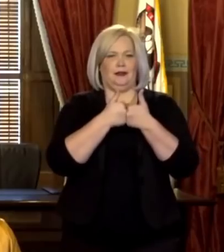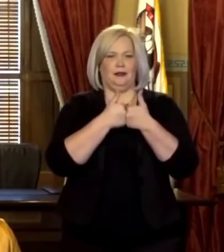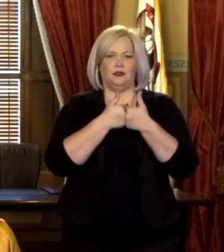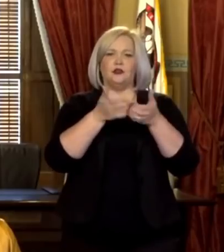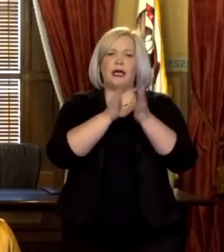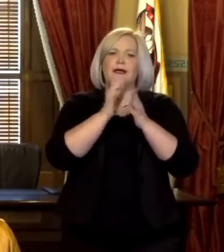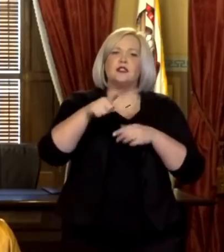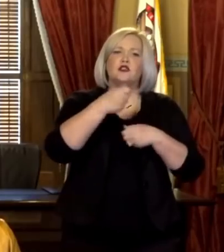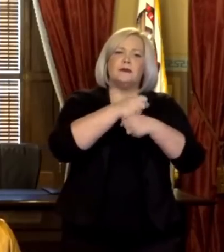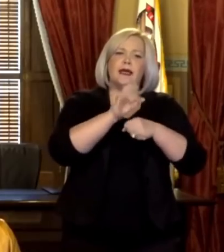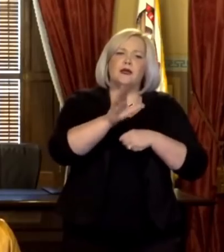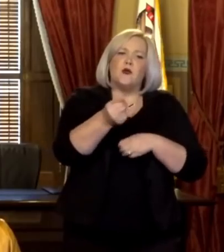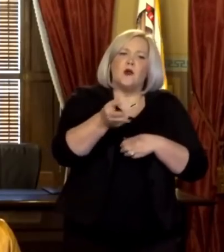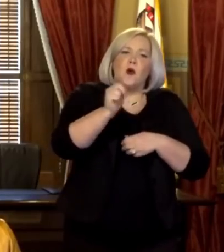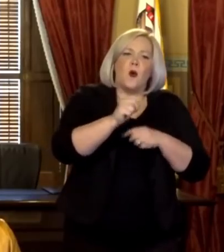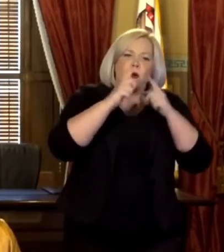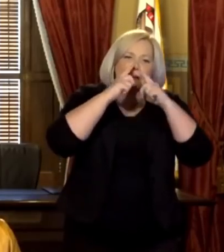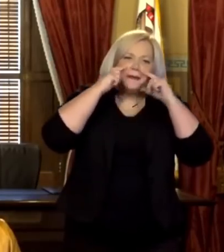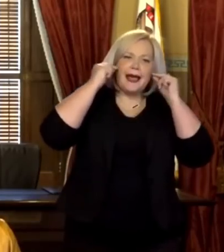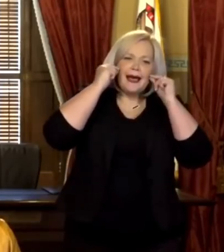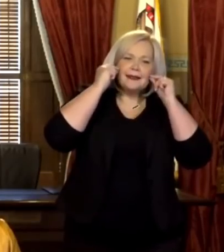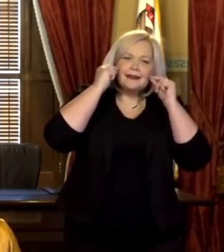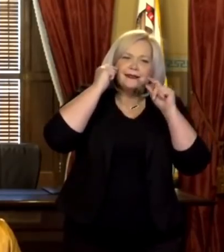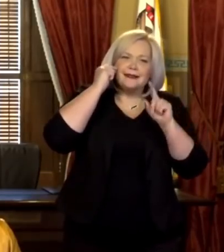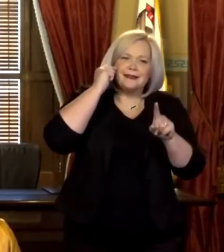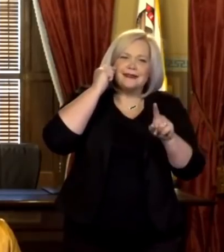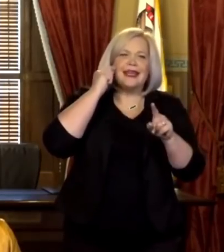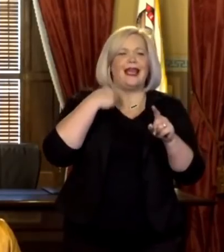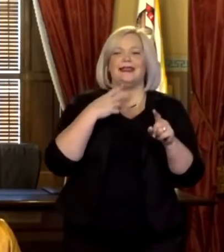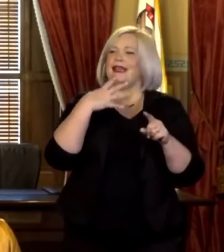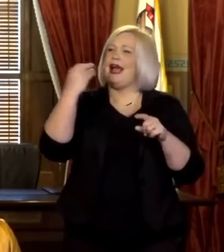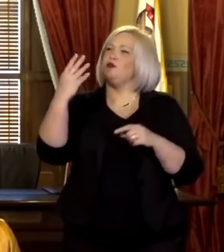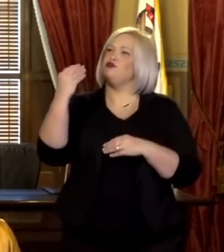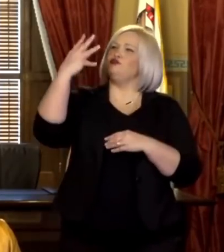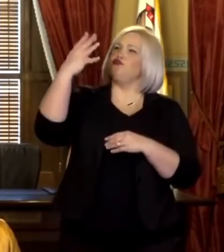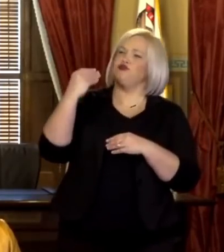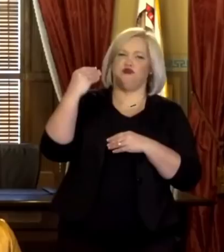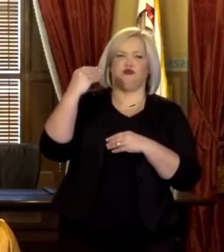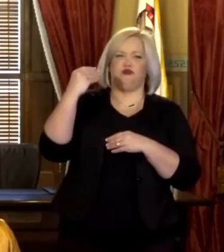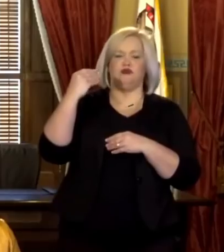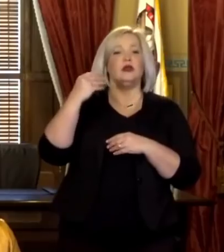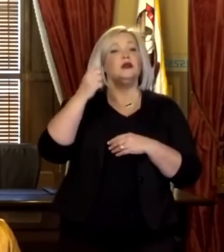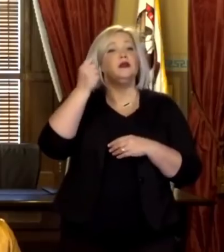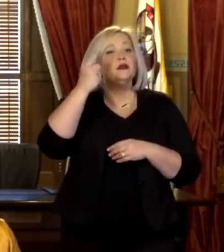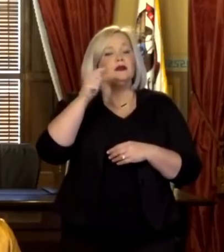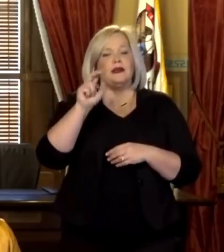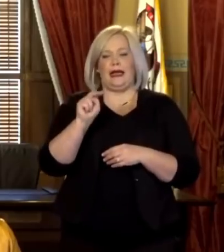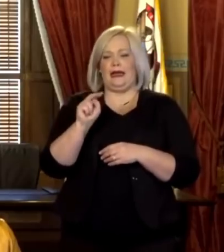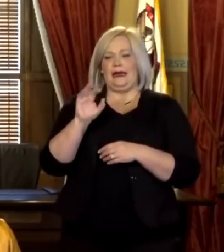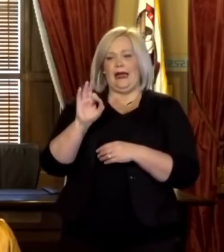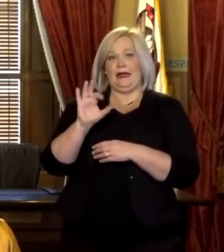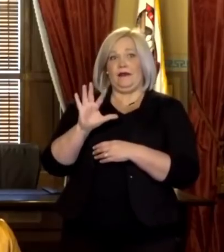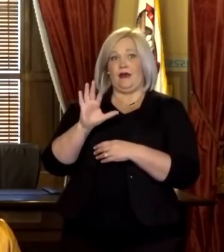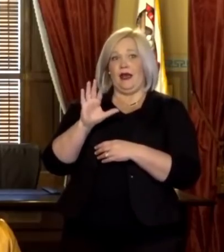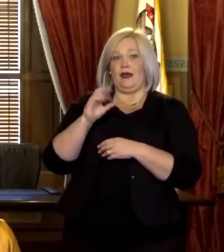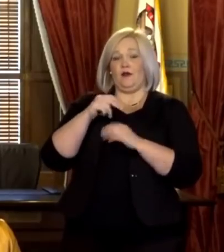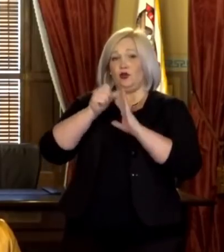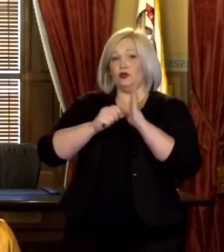out. Just remember that we have to leave the surgical mask and the N95 mask for our frontline healthcare